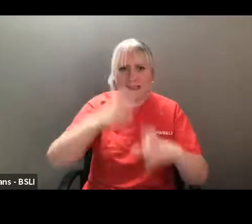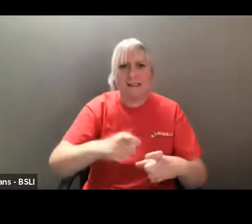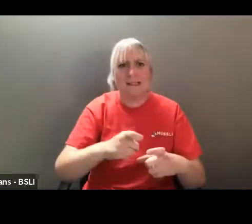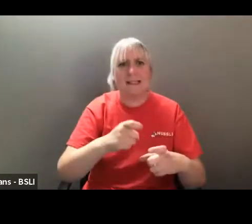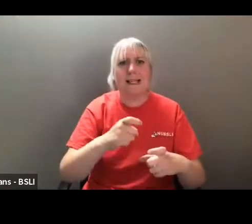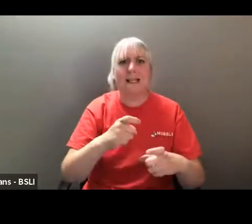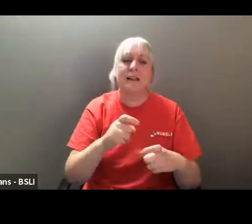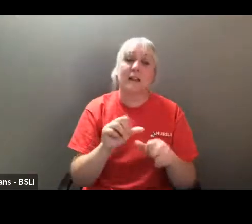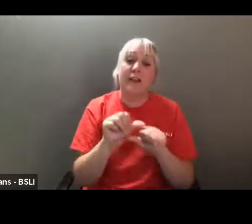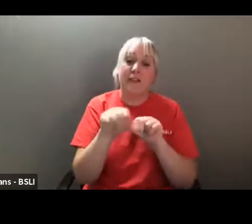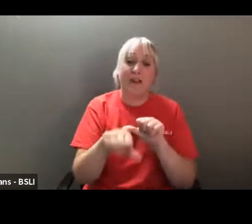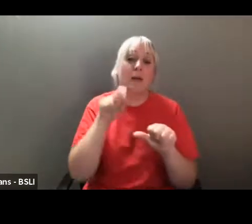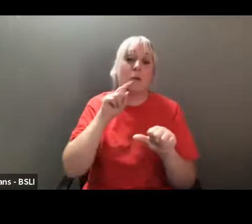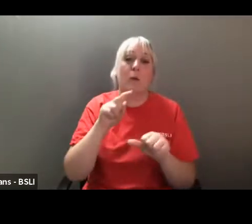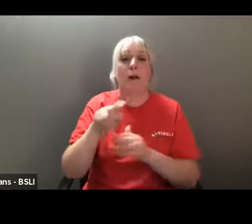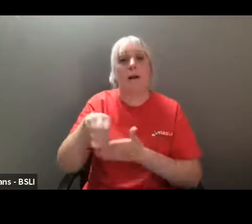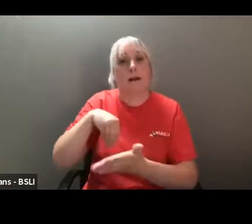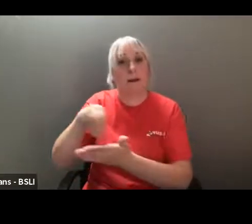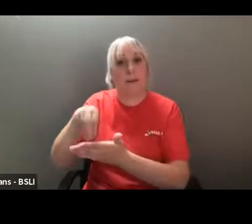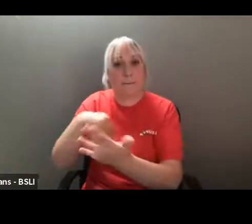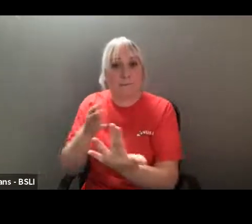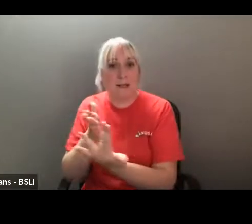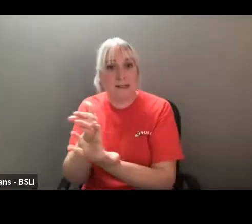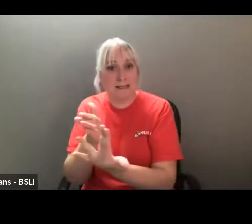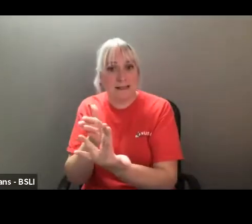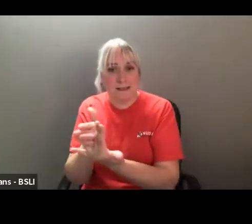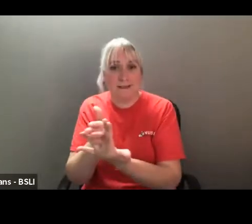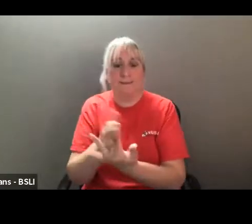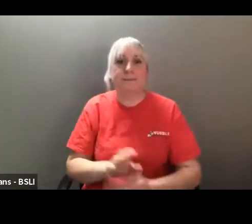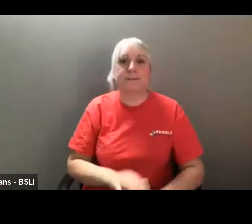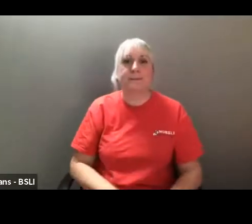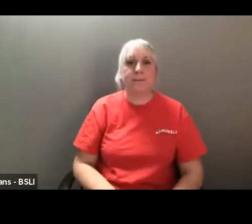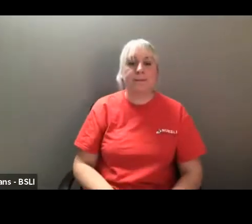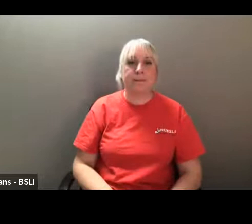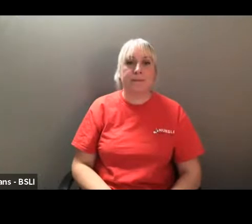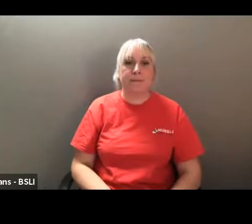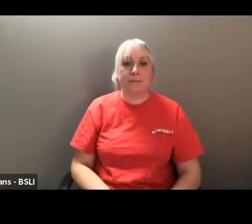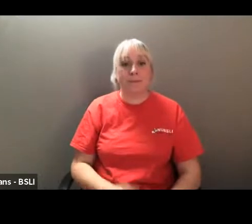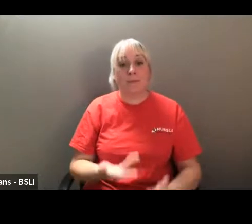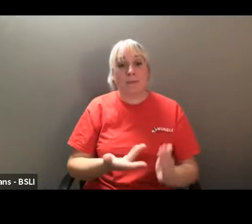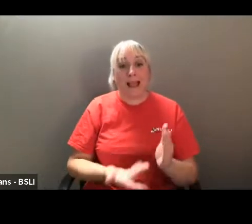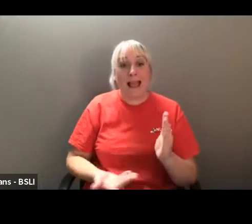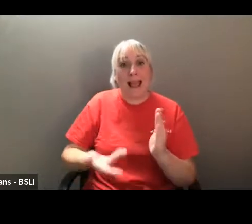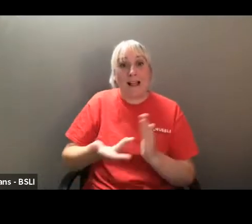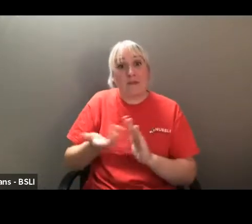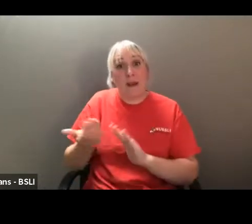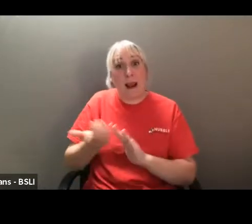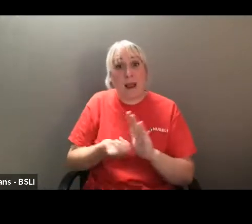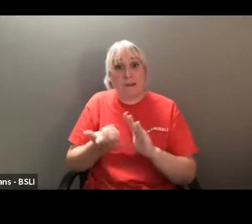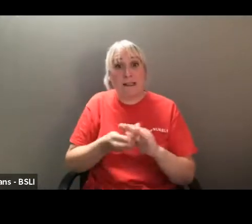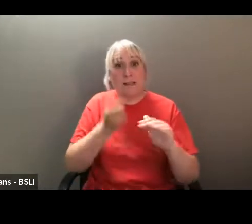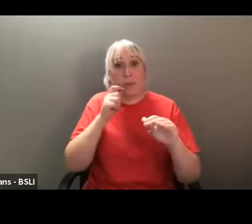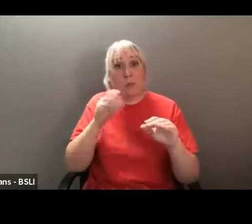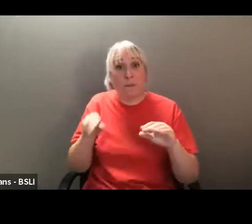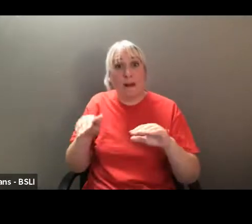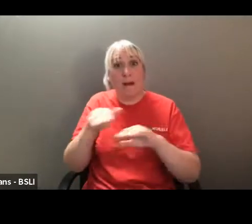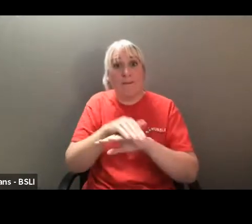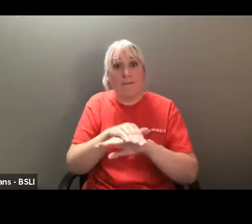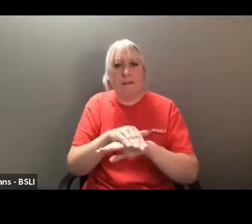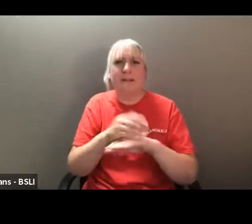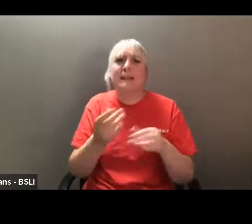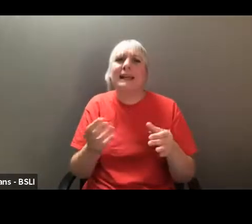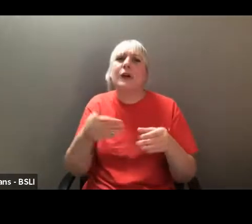for most of the year. Allowances, additional allowances would also be covered, including